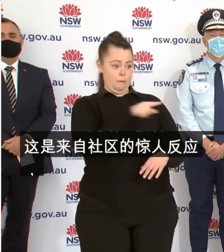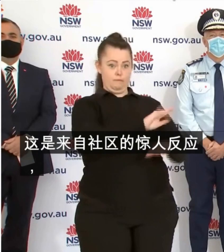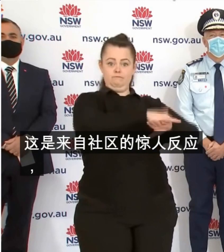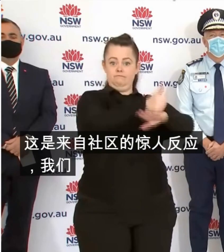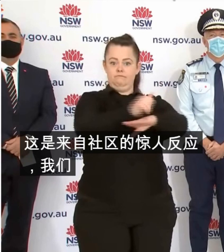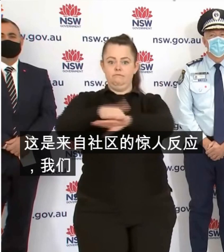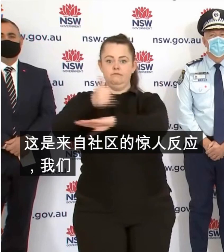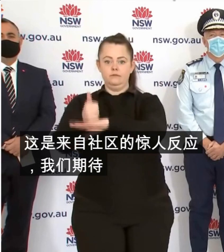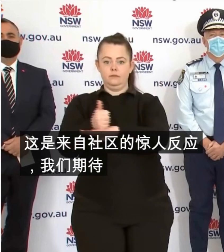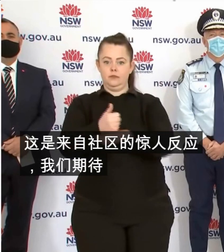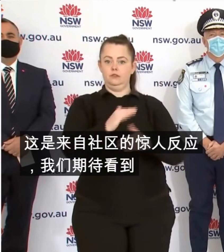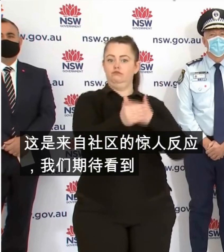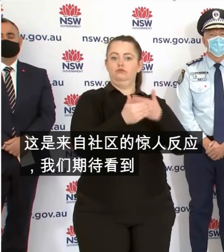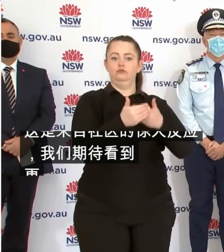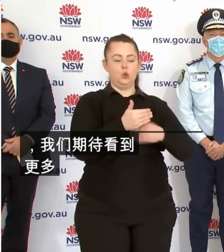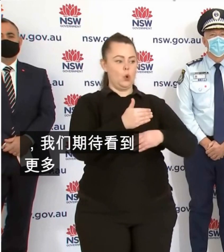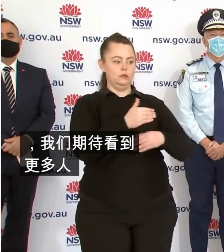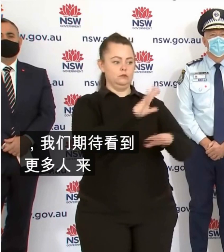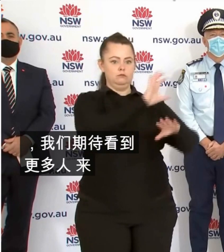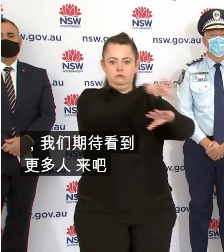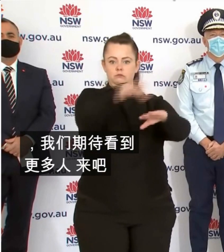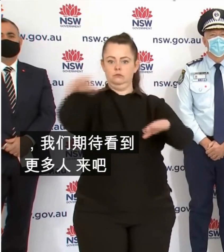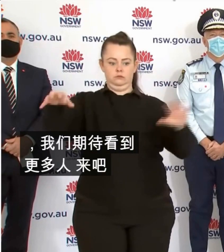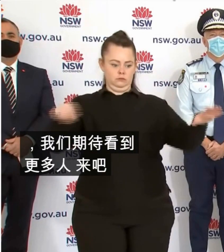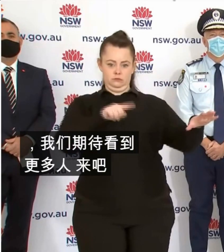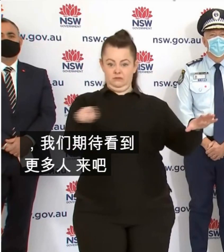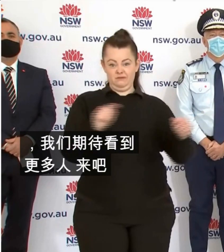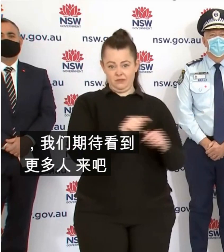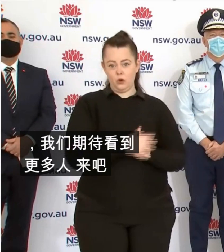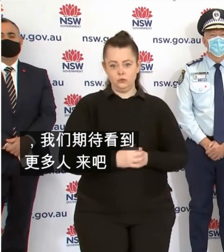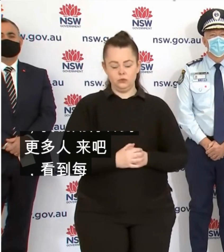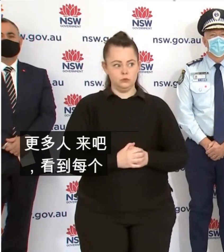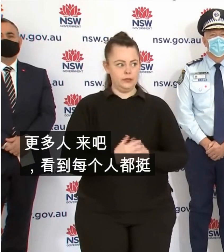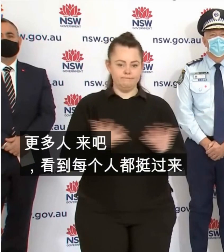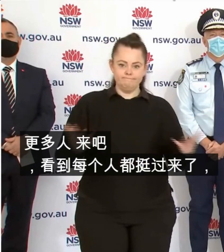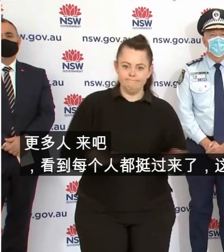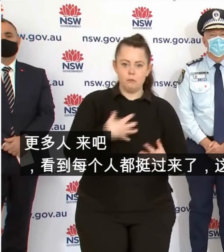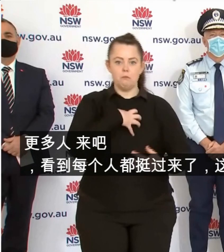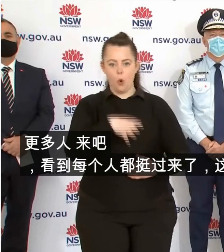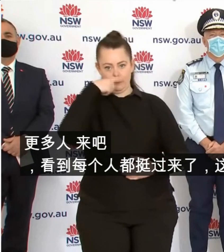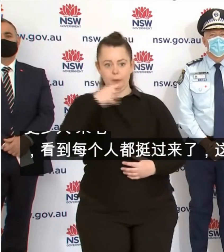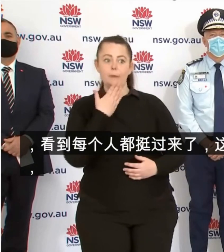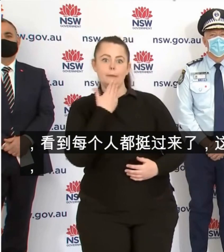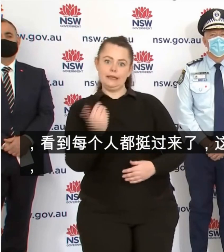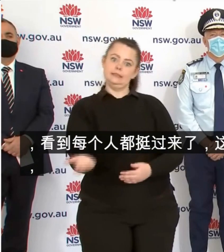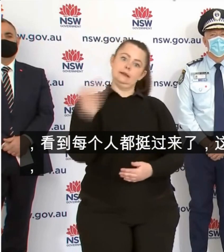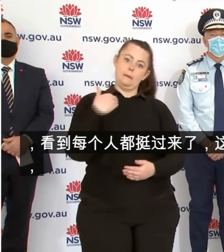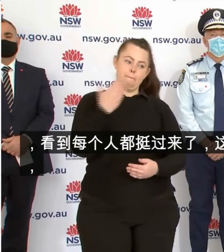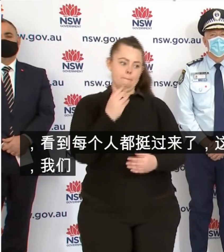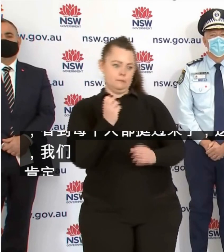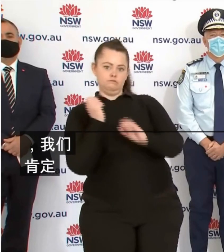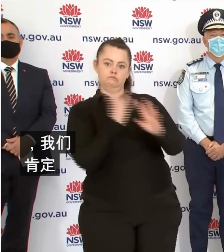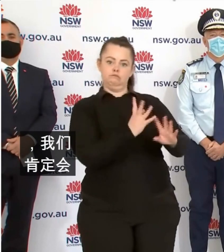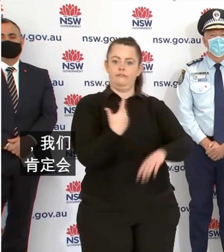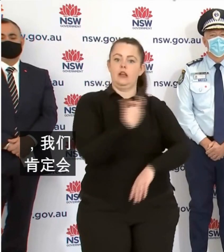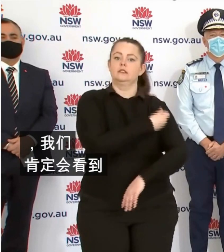from the community, and we look forward to seeing even more people come along. It has been extraordinary to see everyone come through, and